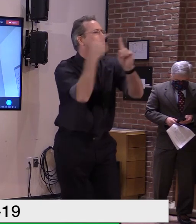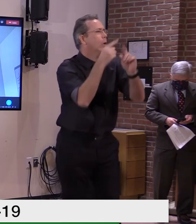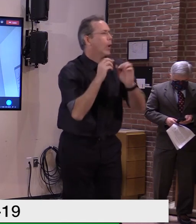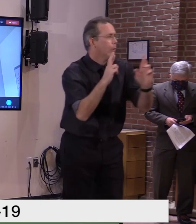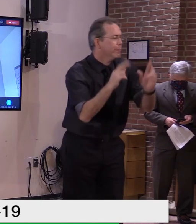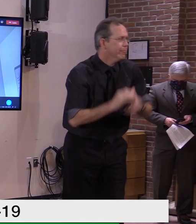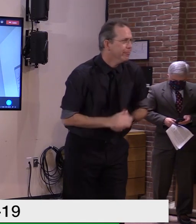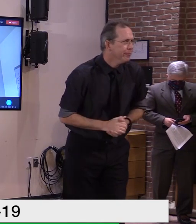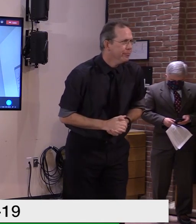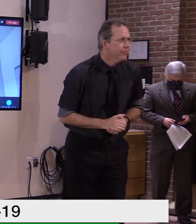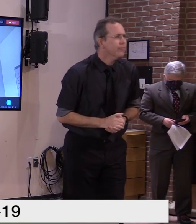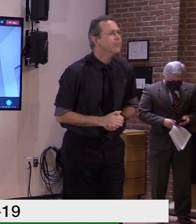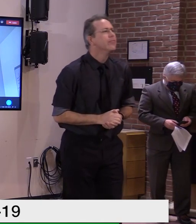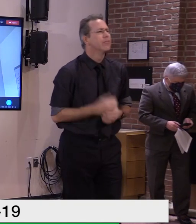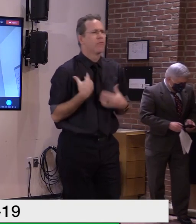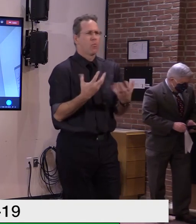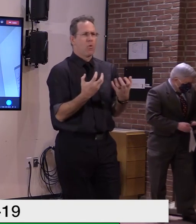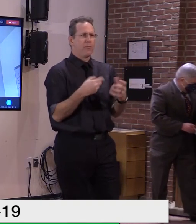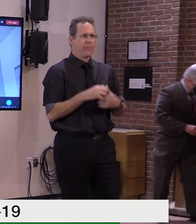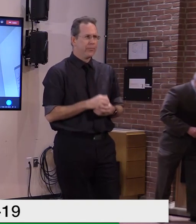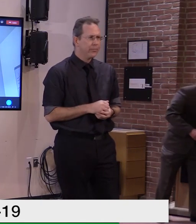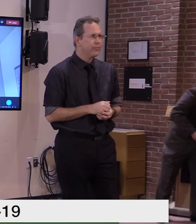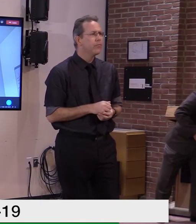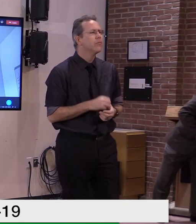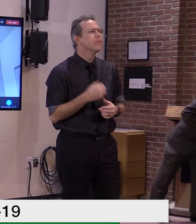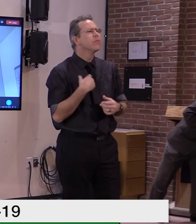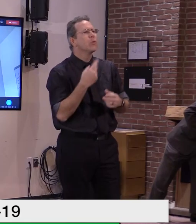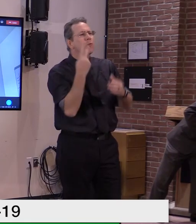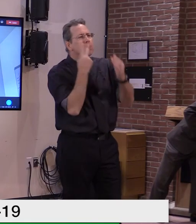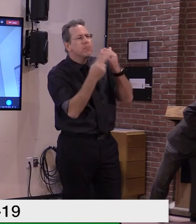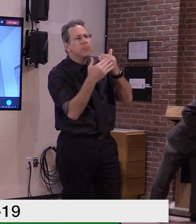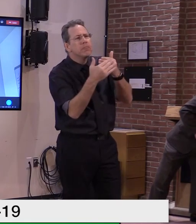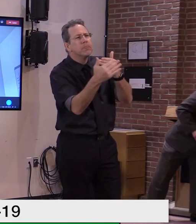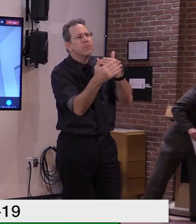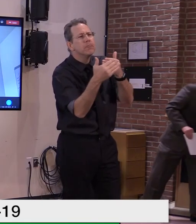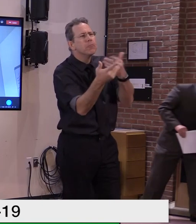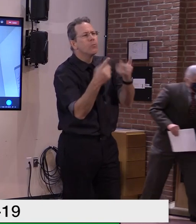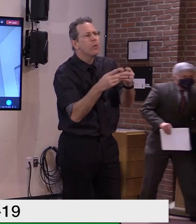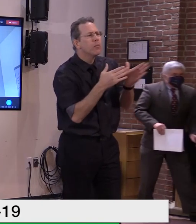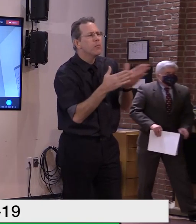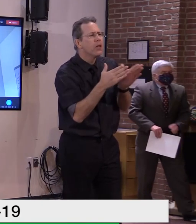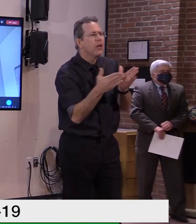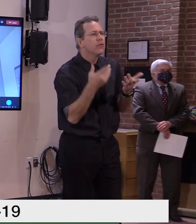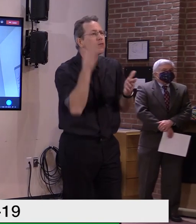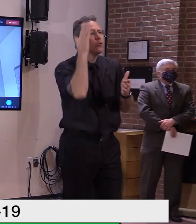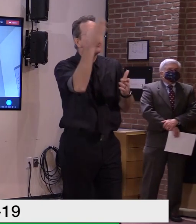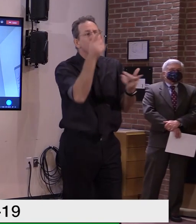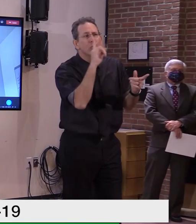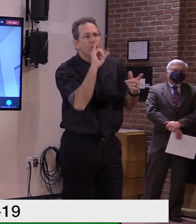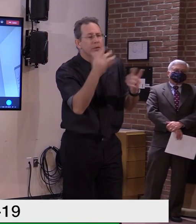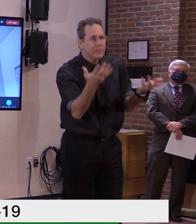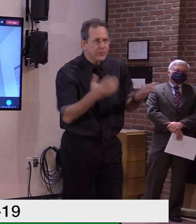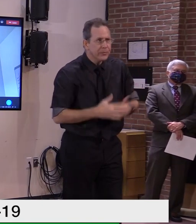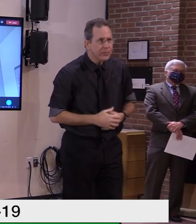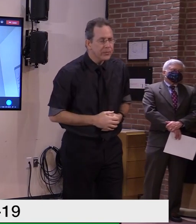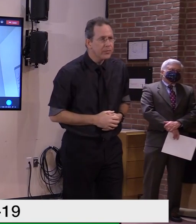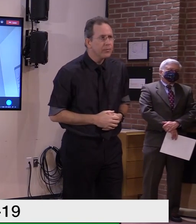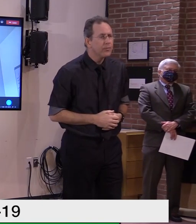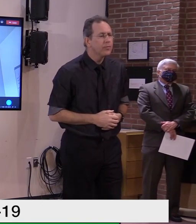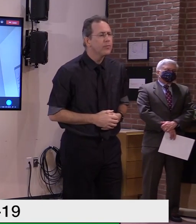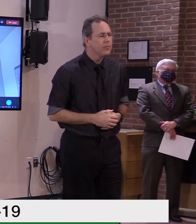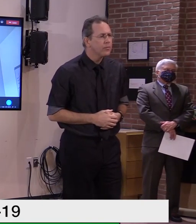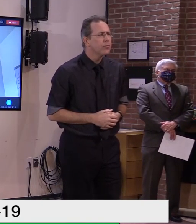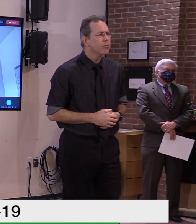we are contemplating our next steps in education, it's important to acknowledge that Vermont's conditions for the virus are substantially